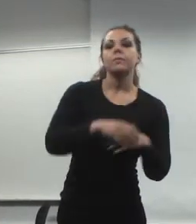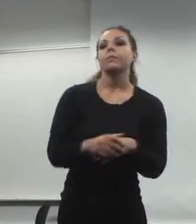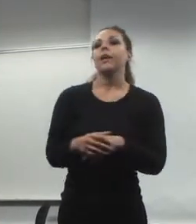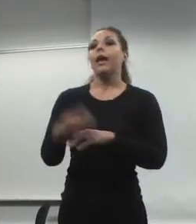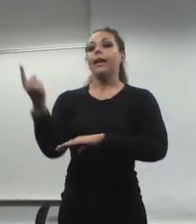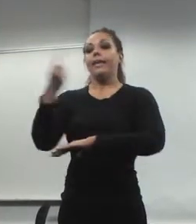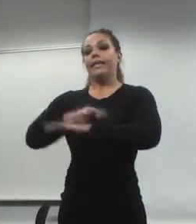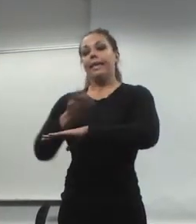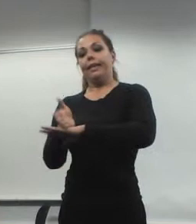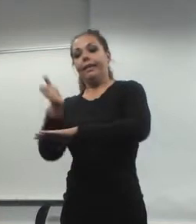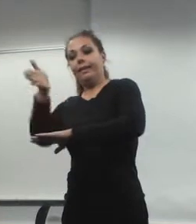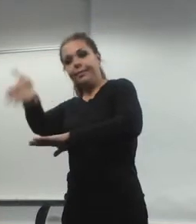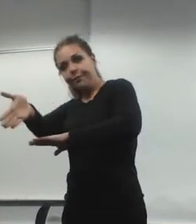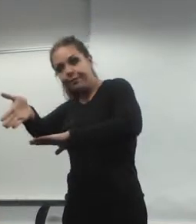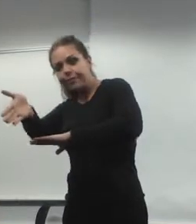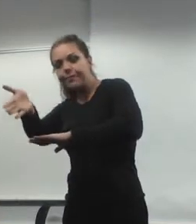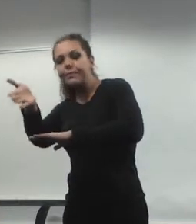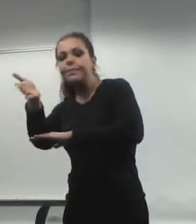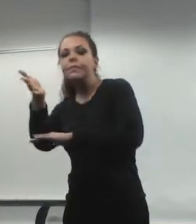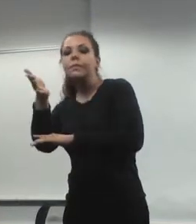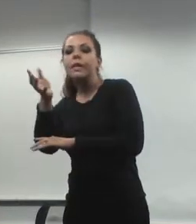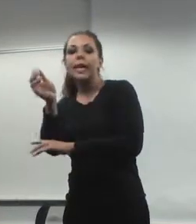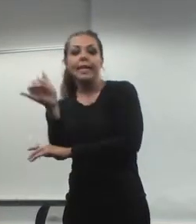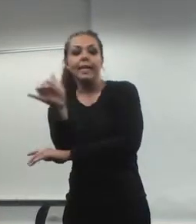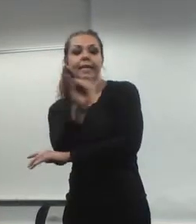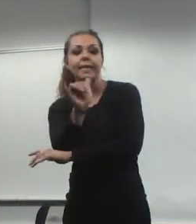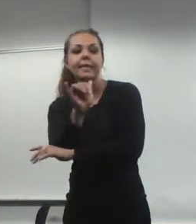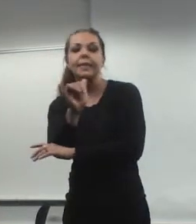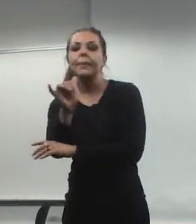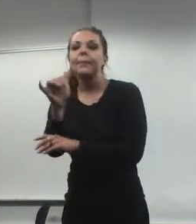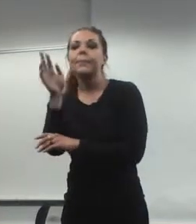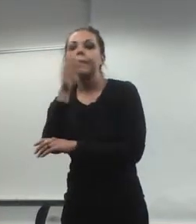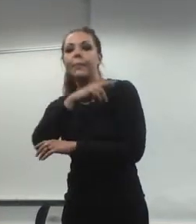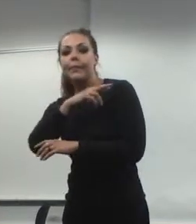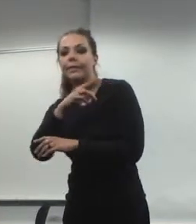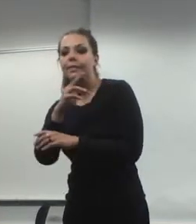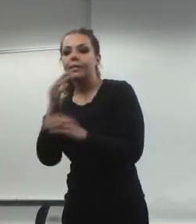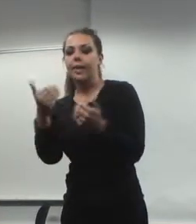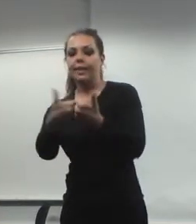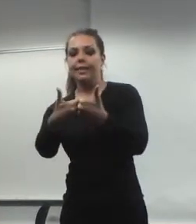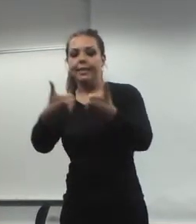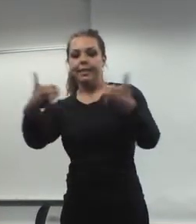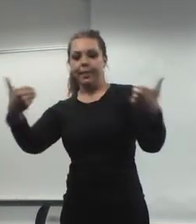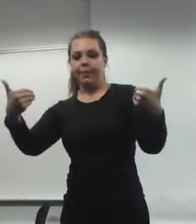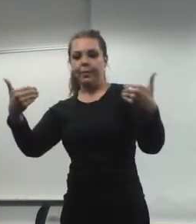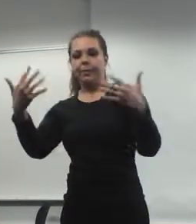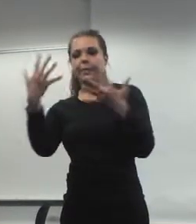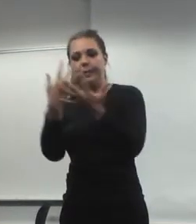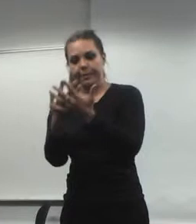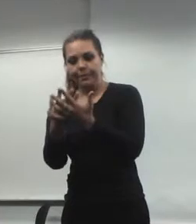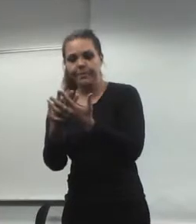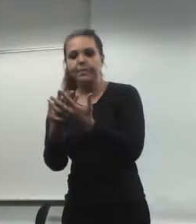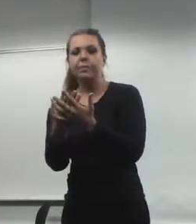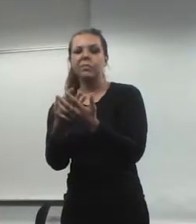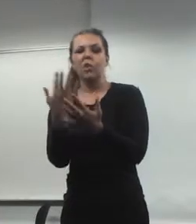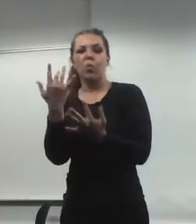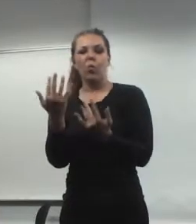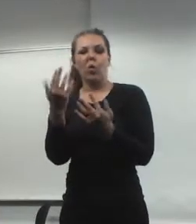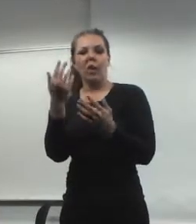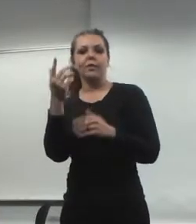they put those same mice in separate cages, and they waited for another 24 hours. And then on the 3rd day,